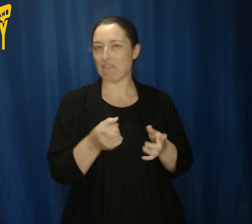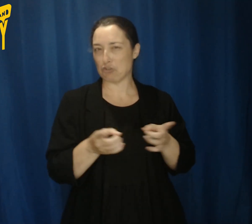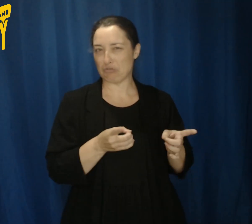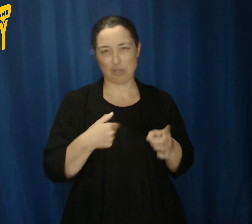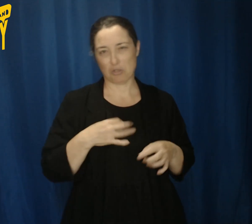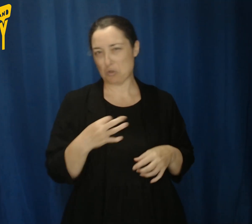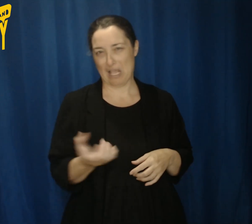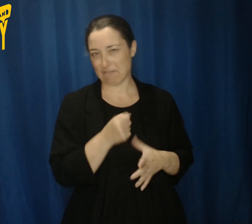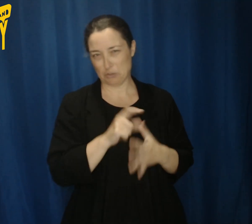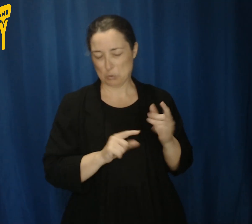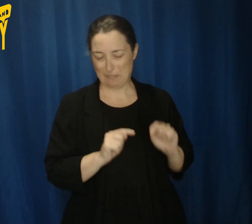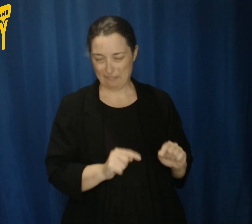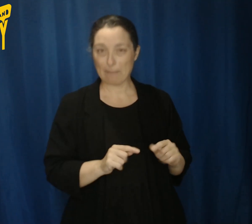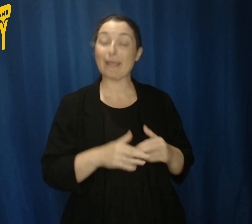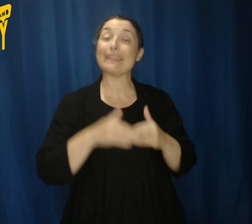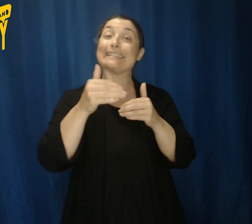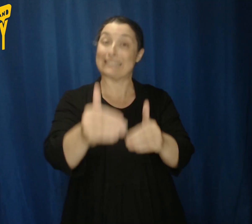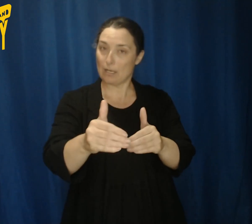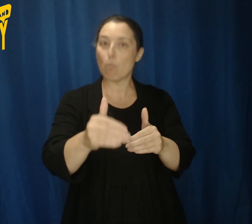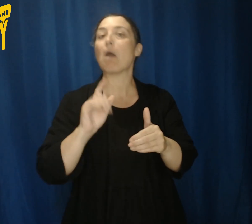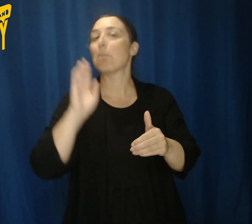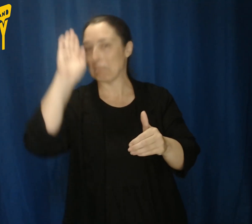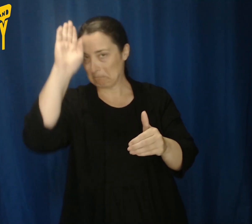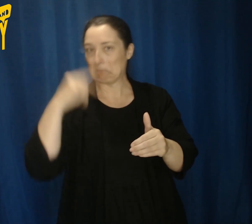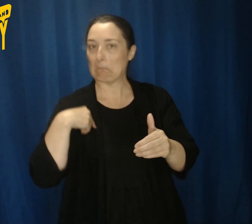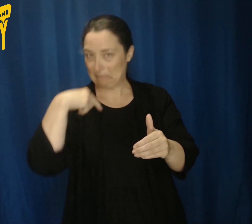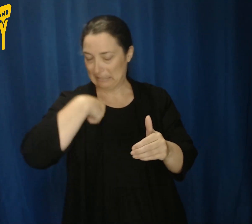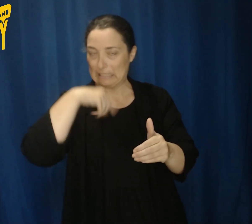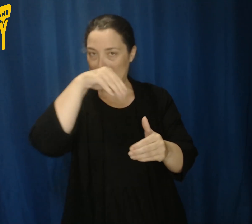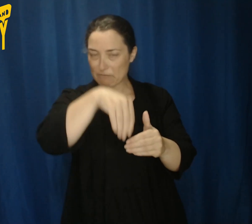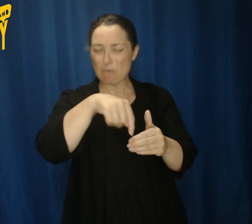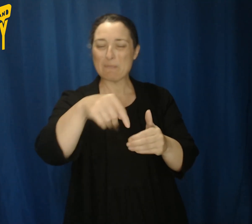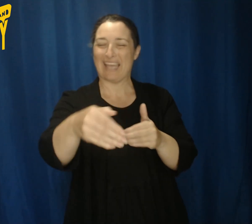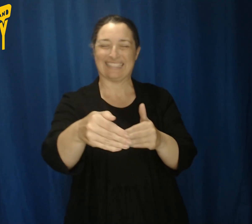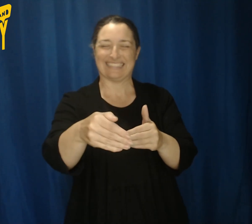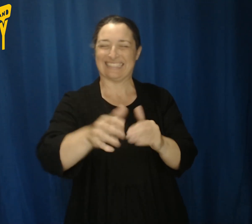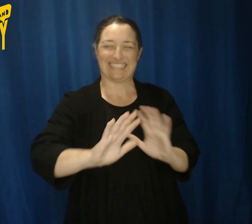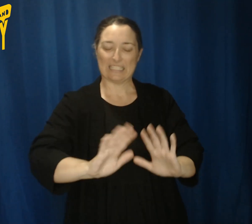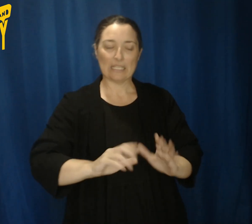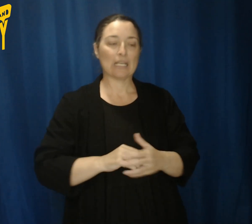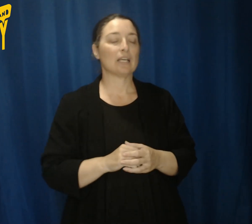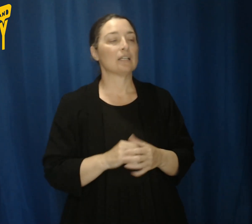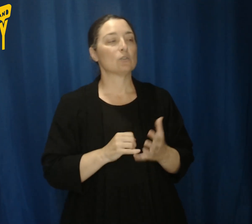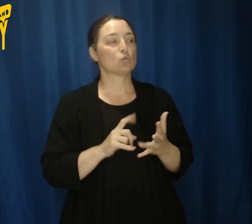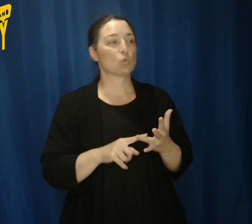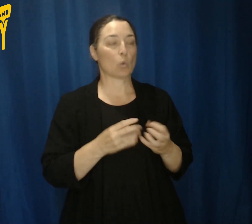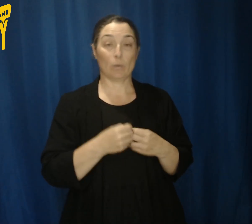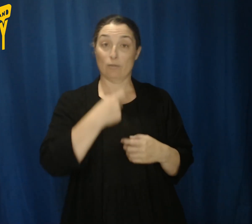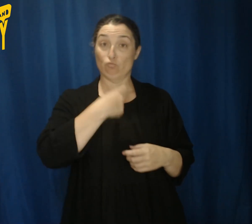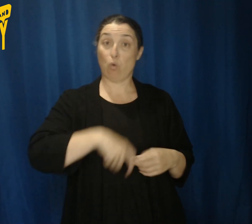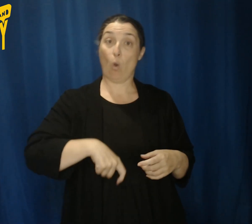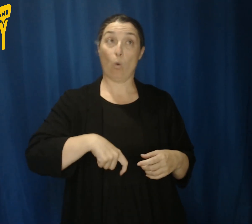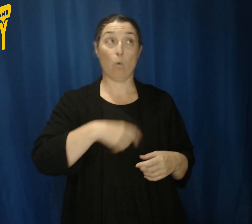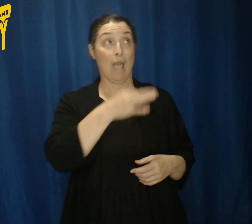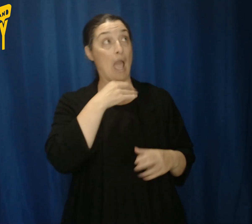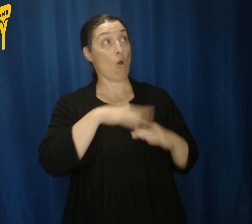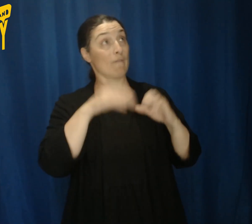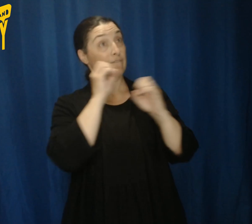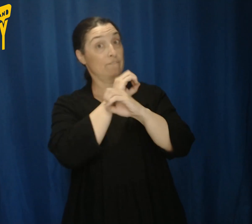chunk, but I was going to direct the second chunk. So it is about roles. So if you say, what is the vision for the future?